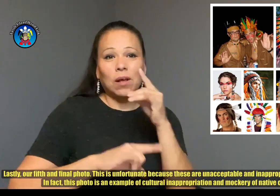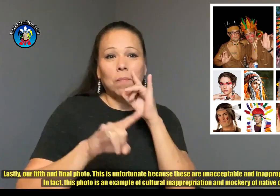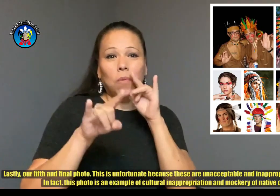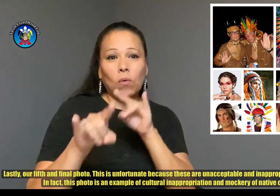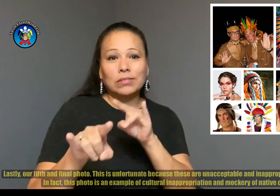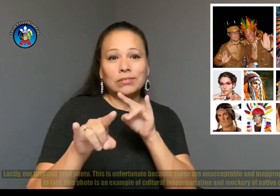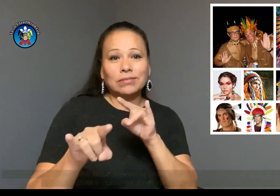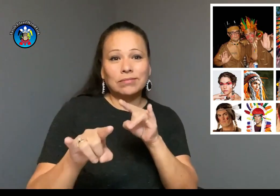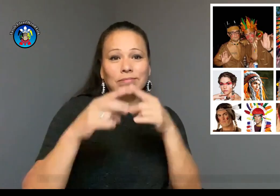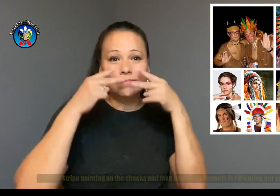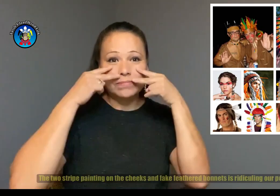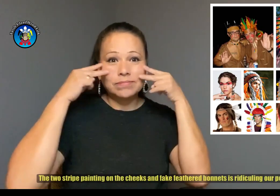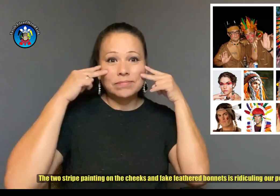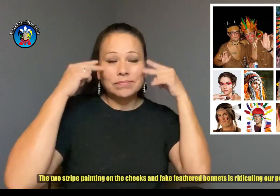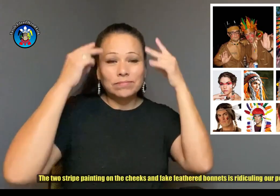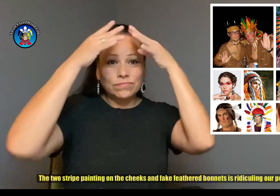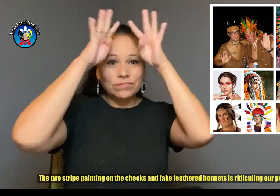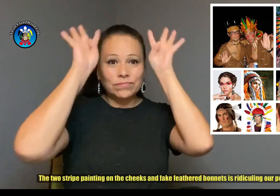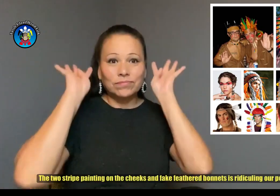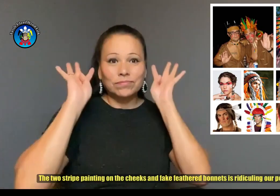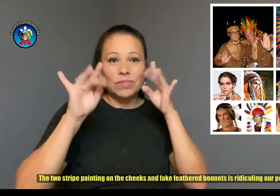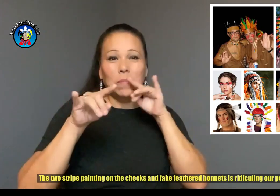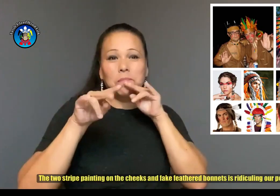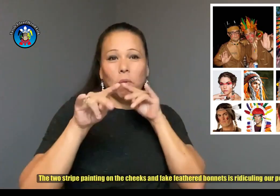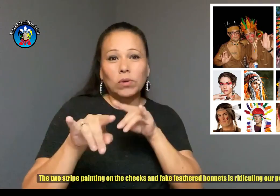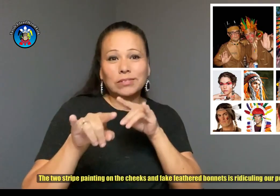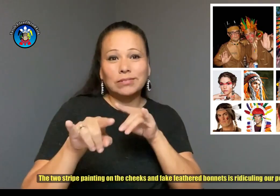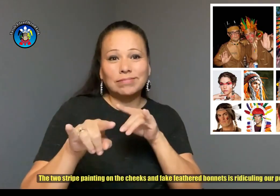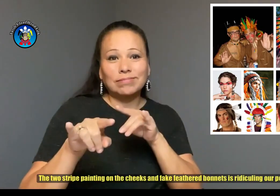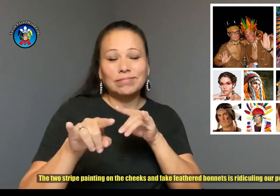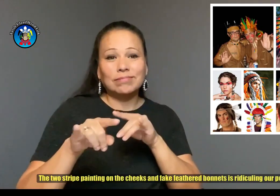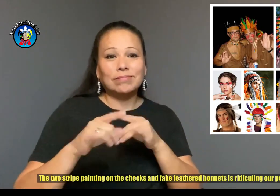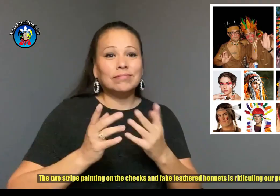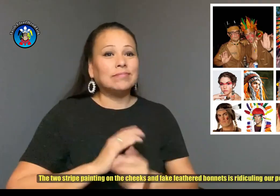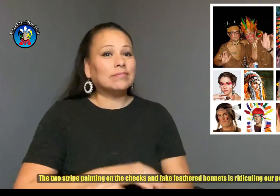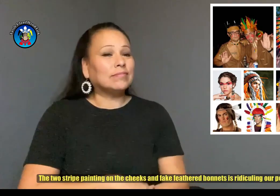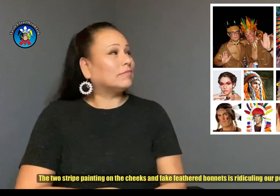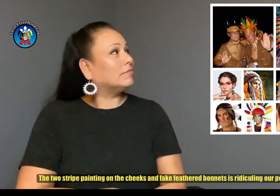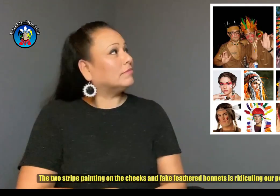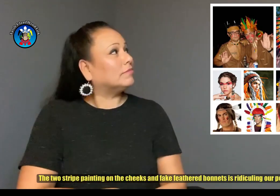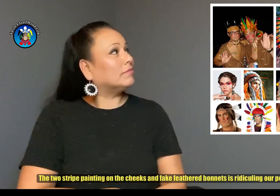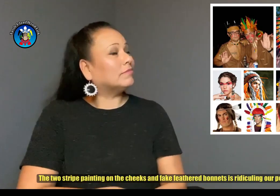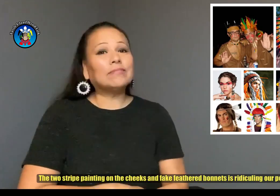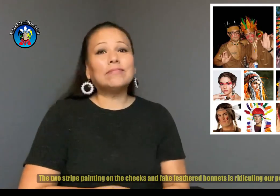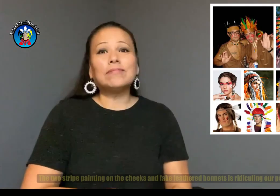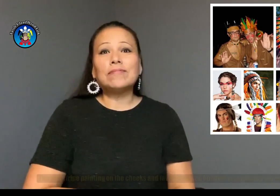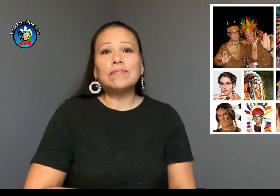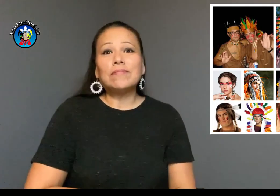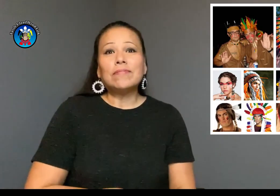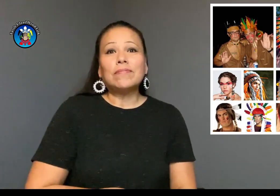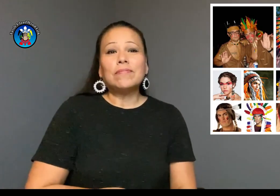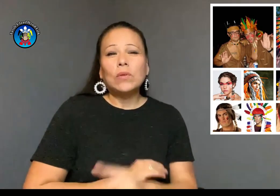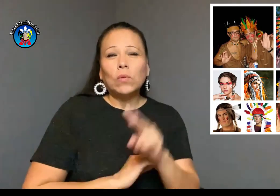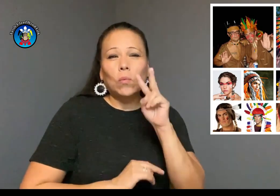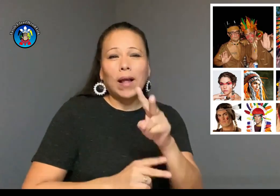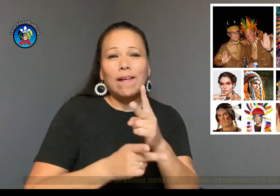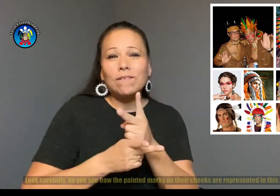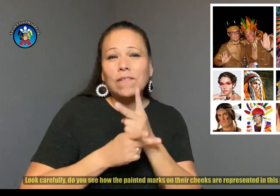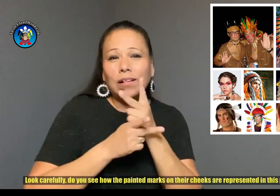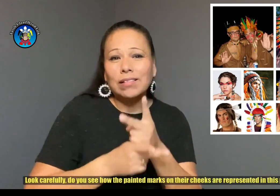example of cultural appropriation and mockery of Native culture. The 2 stripes painted on the cheeks and the fake feather bottoms is ridicule of our